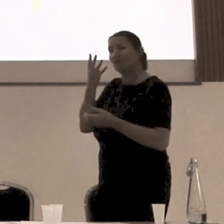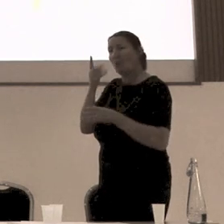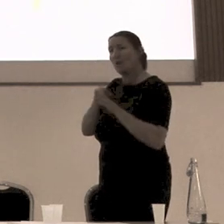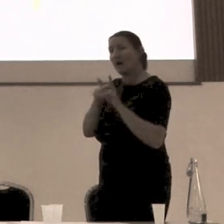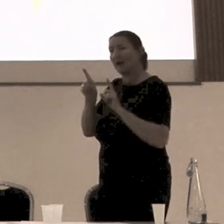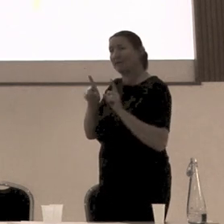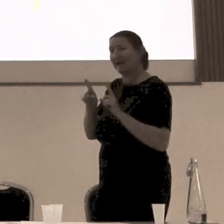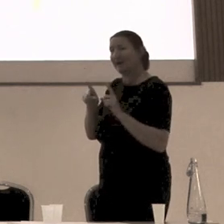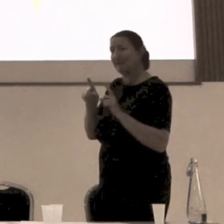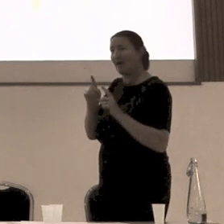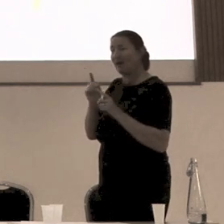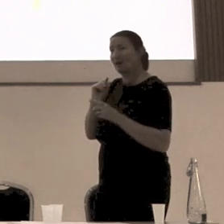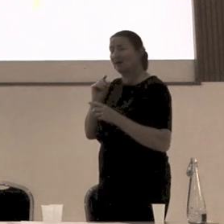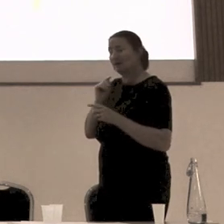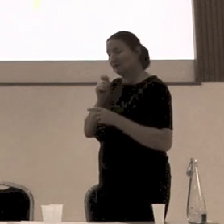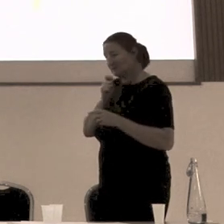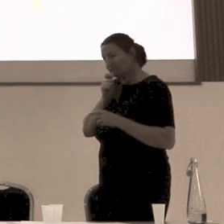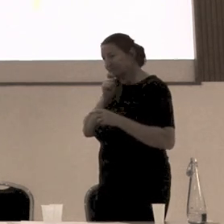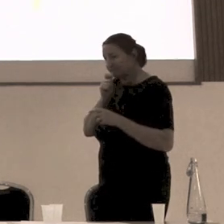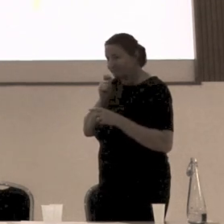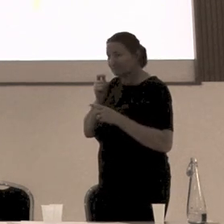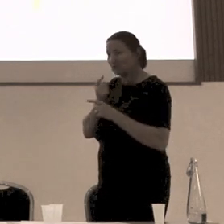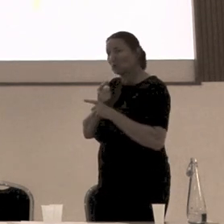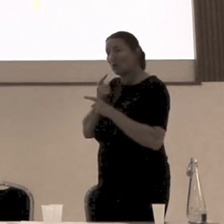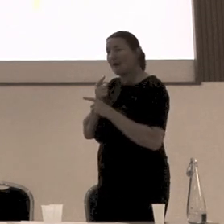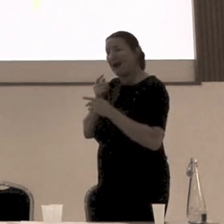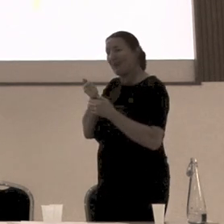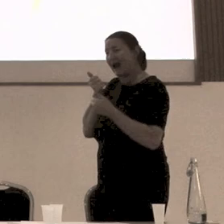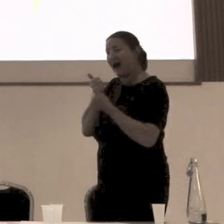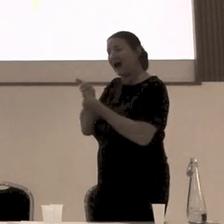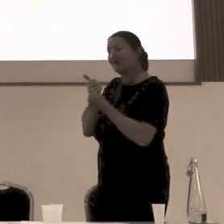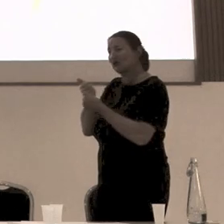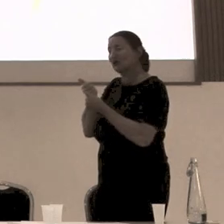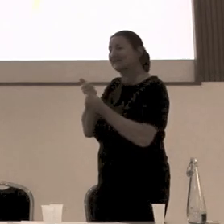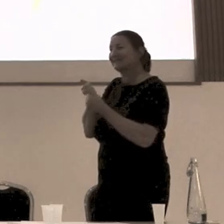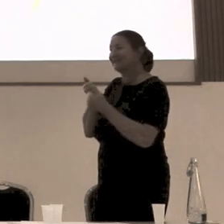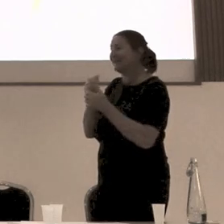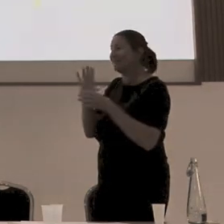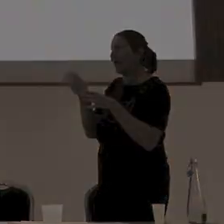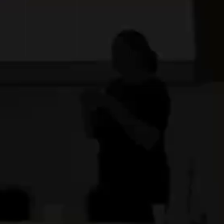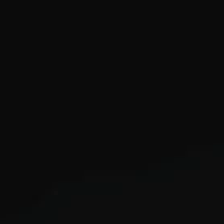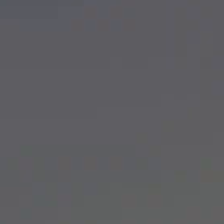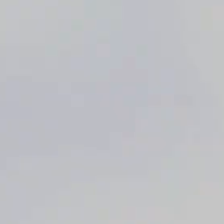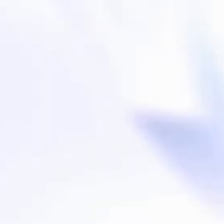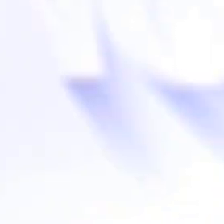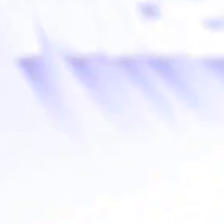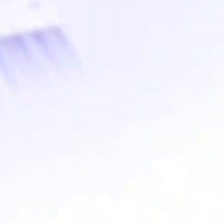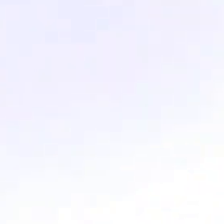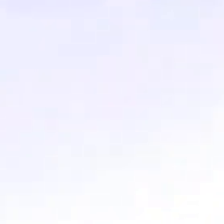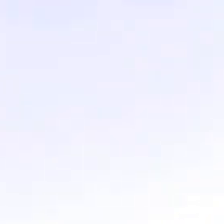People with learning difficulties did called the Advocacy Fellows on live radio in Cornwall.